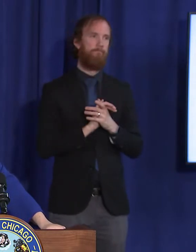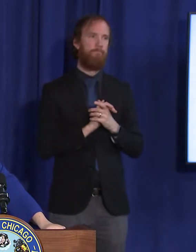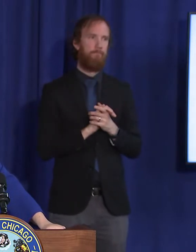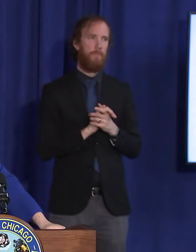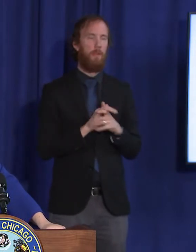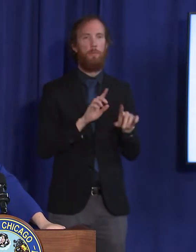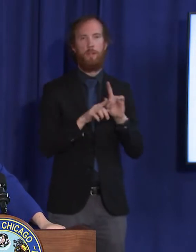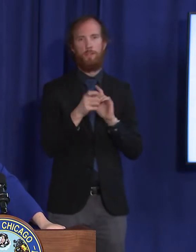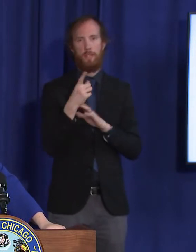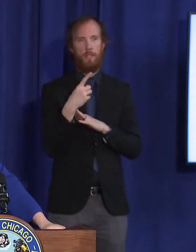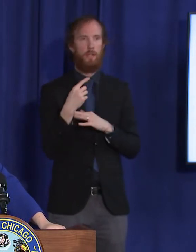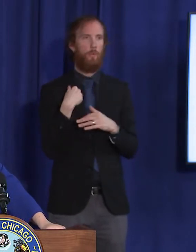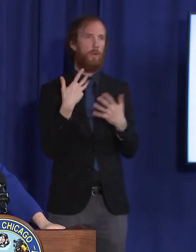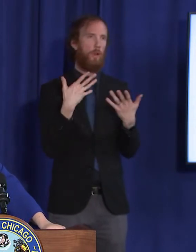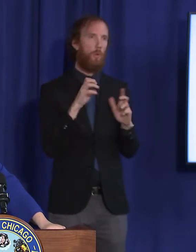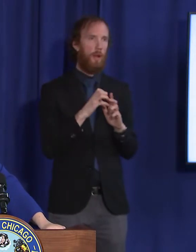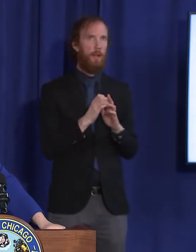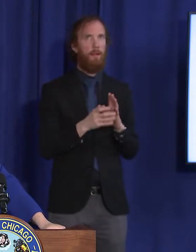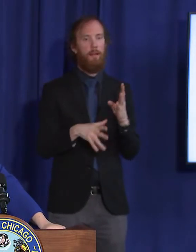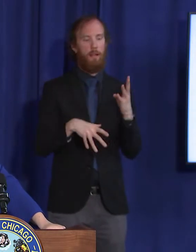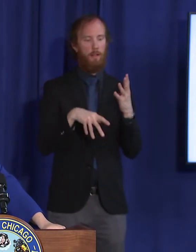a setting where there's repeat.